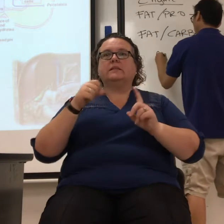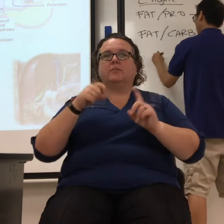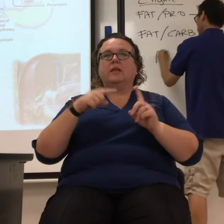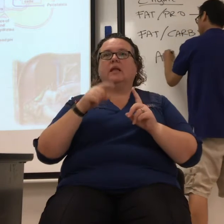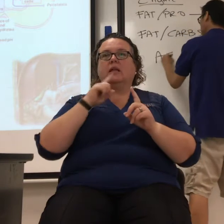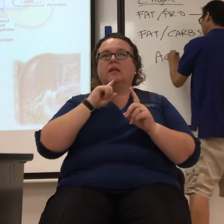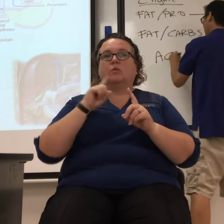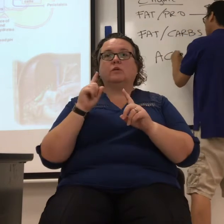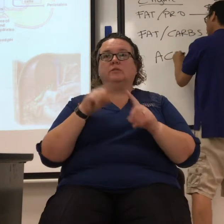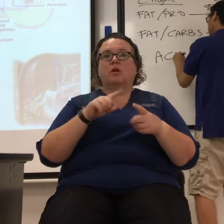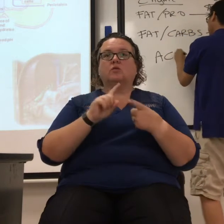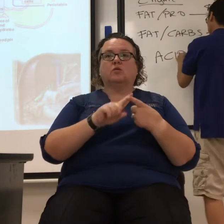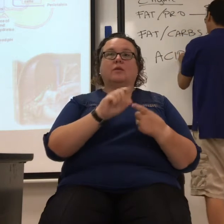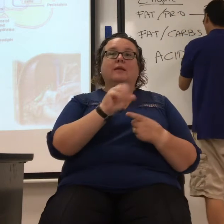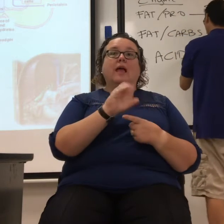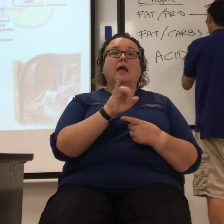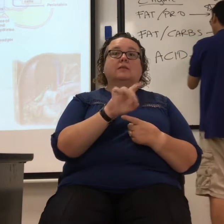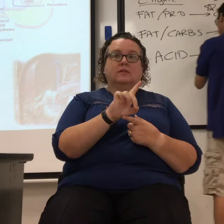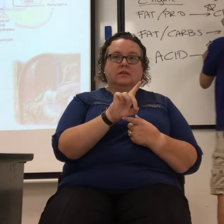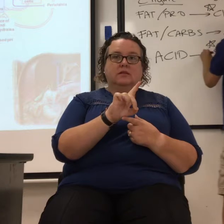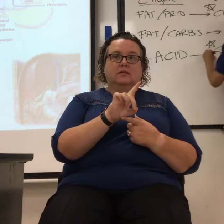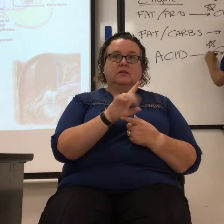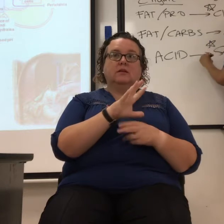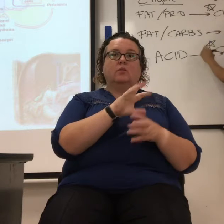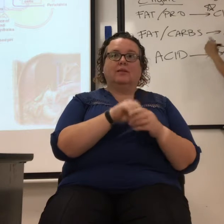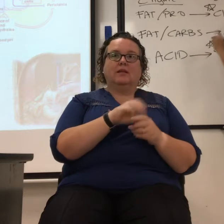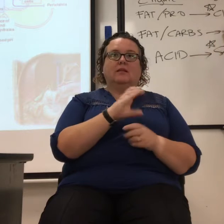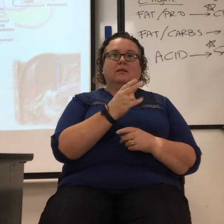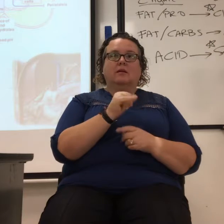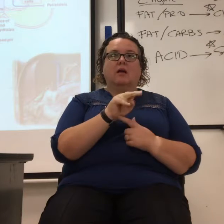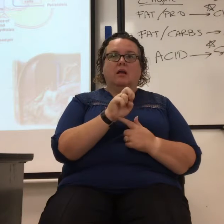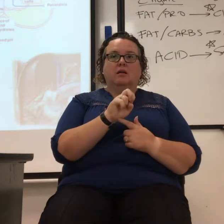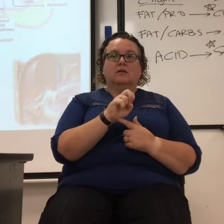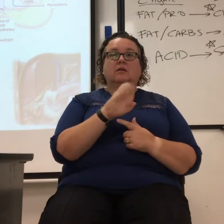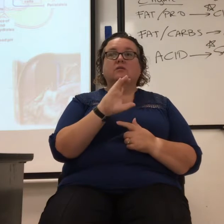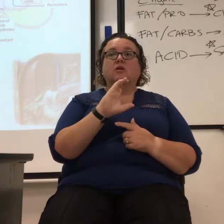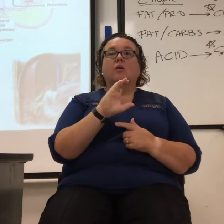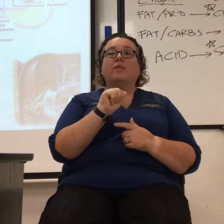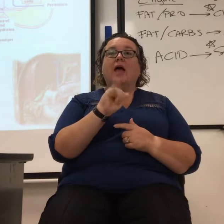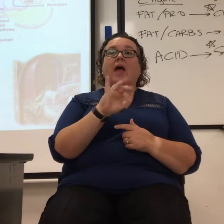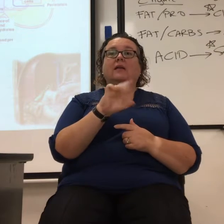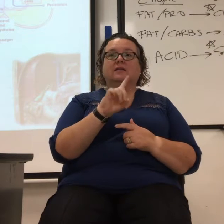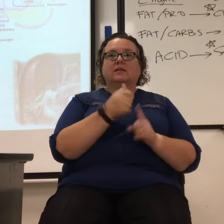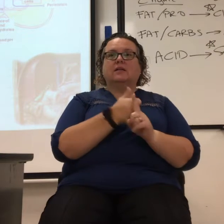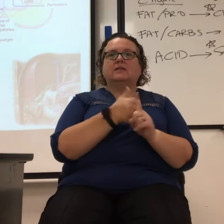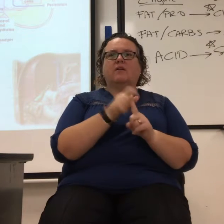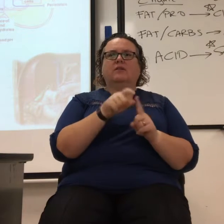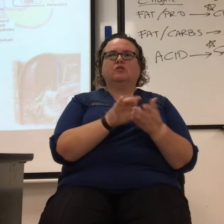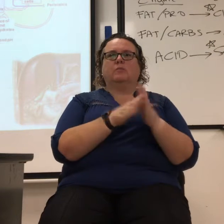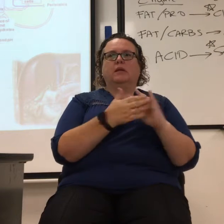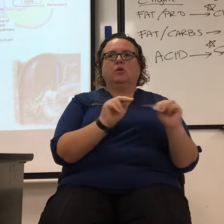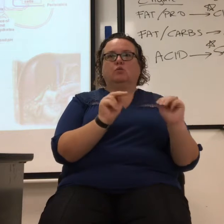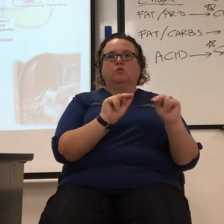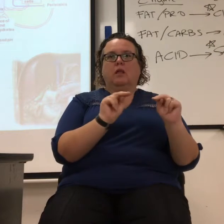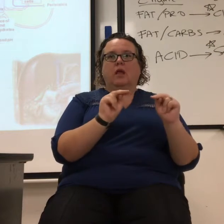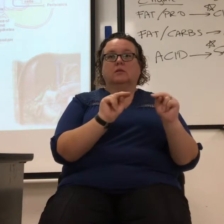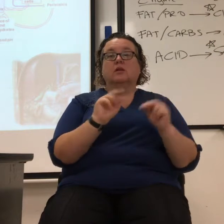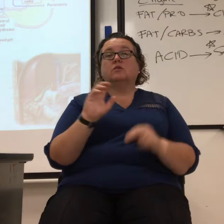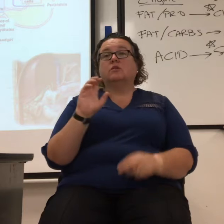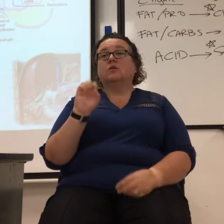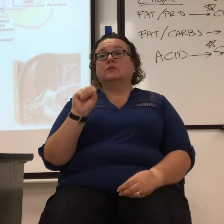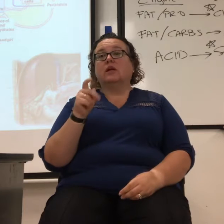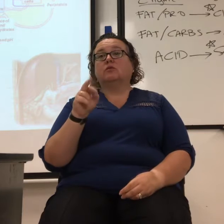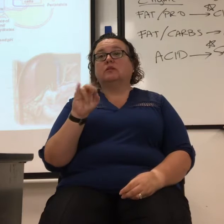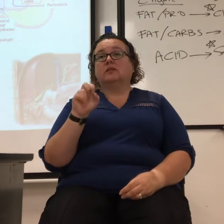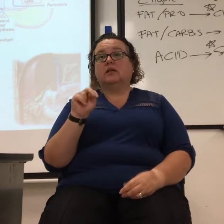in response to the acid that's in the chyme. So acid needs to be neutralized. One thing secretin will do,